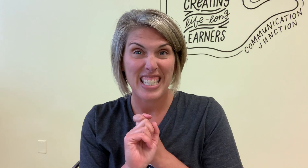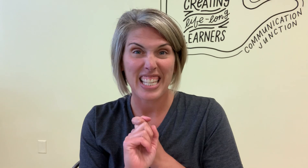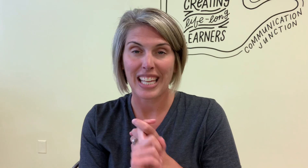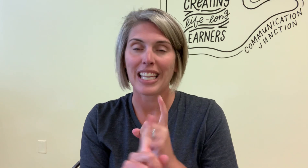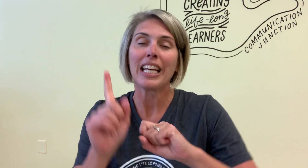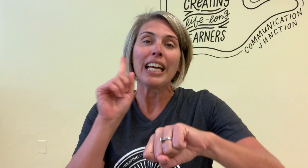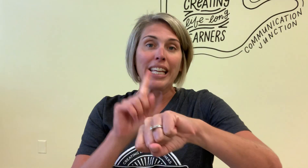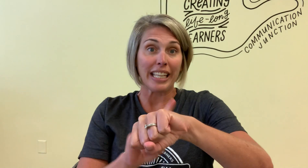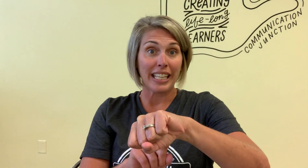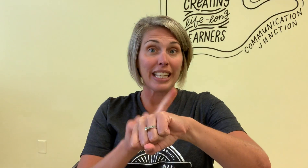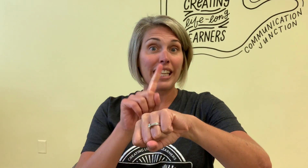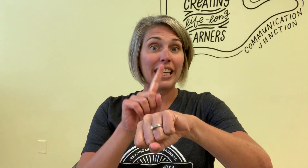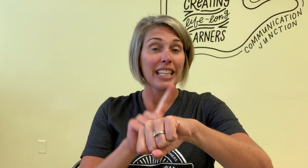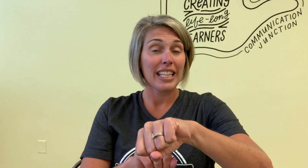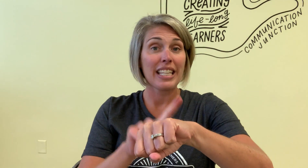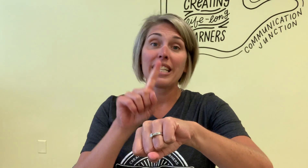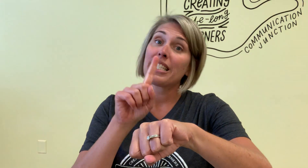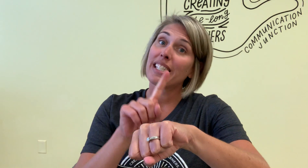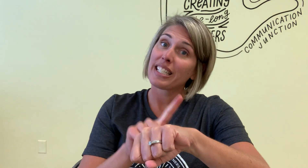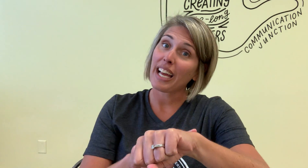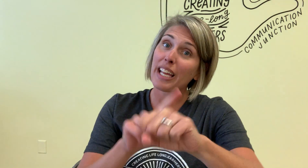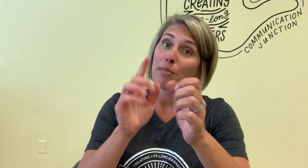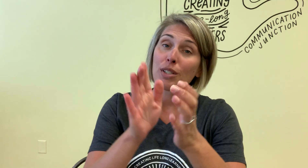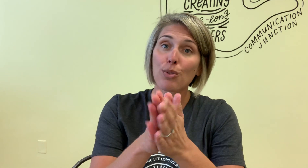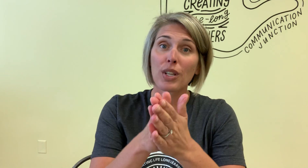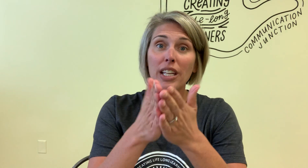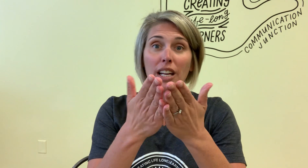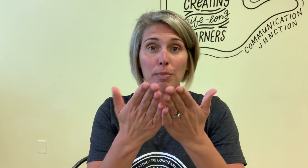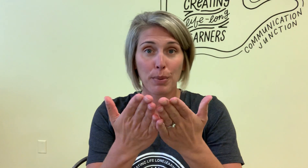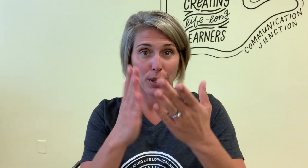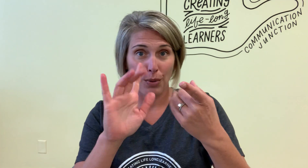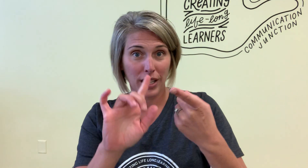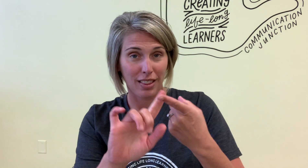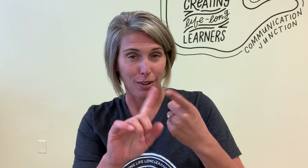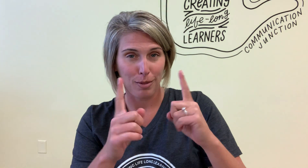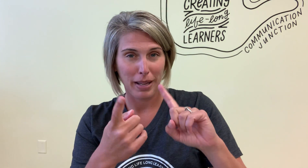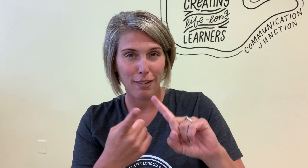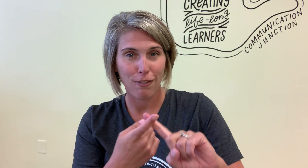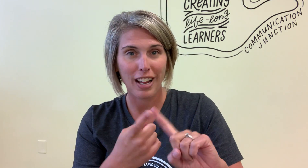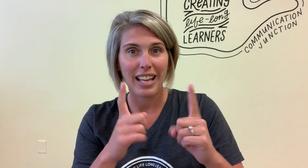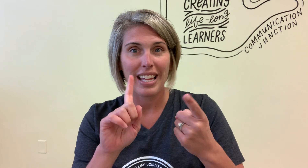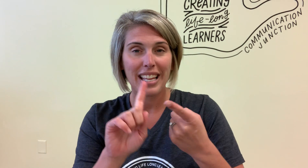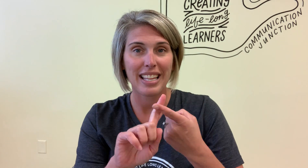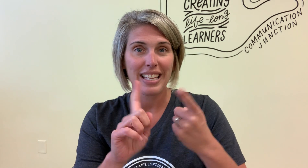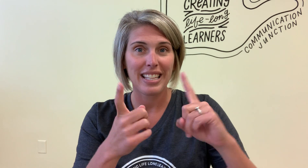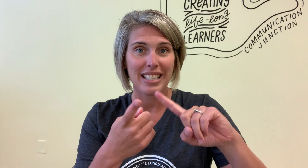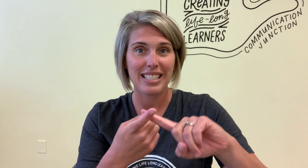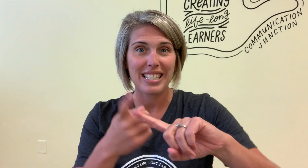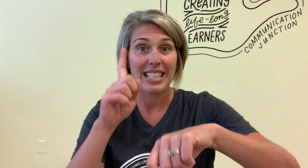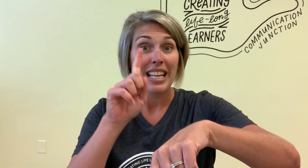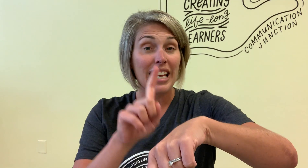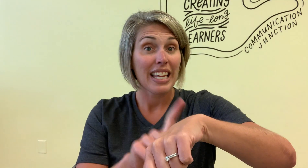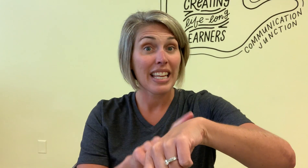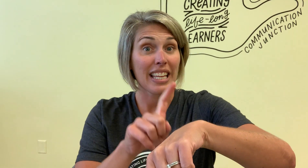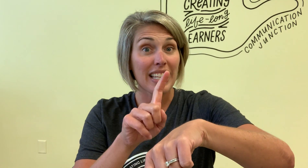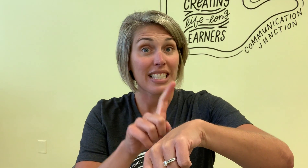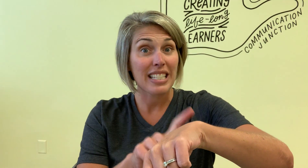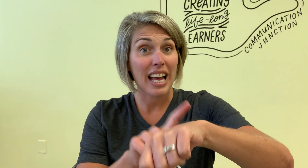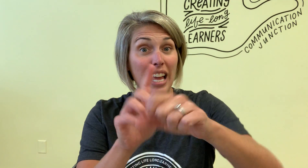sing. It is time to read a book with all my friends. It is time